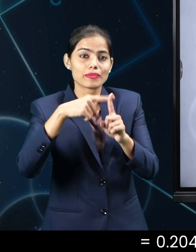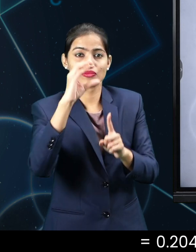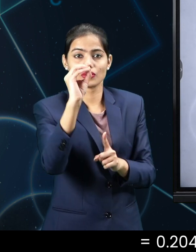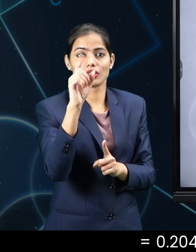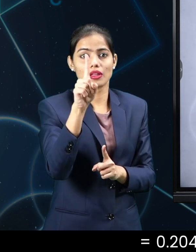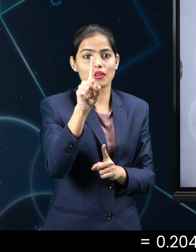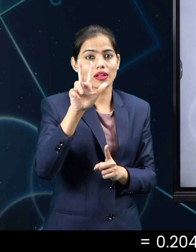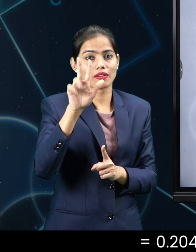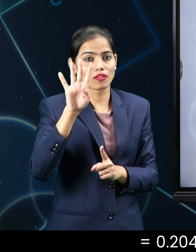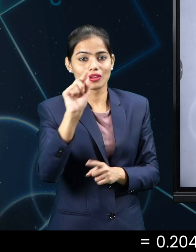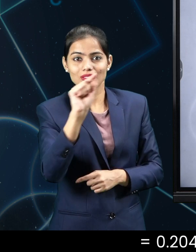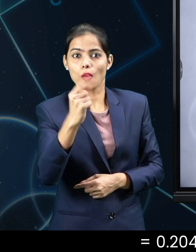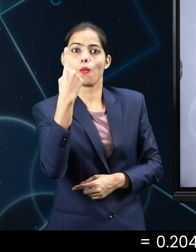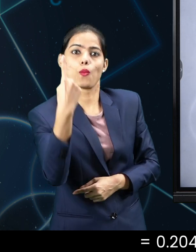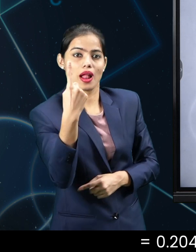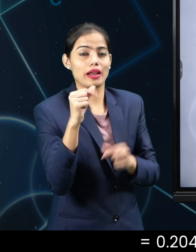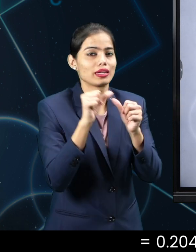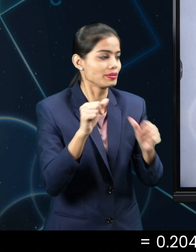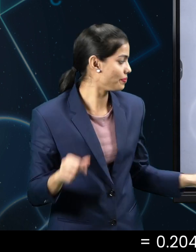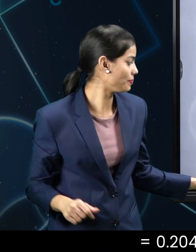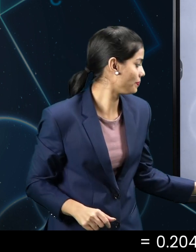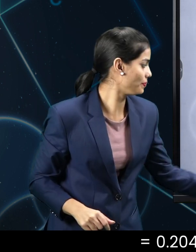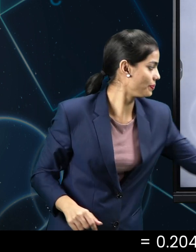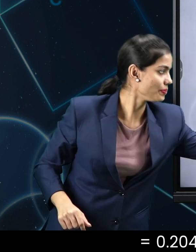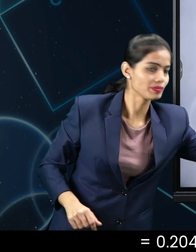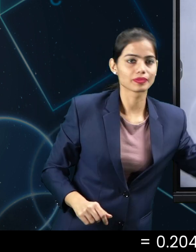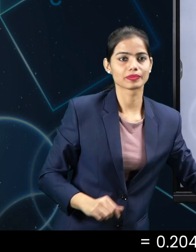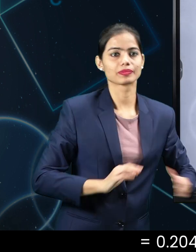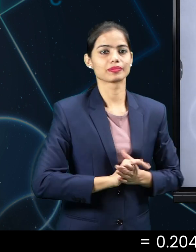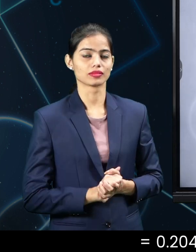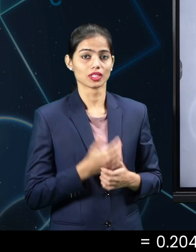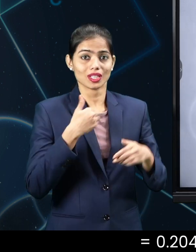0.196 plus 0.184 is equal to 1.